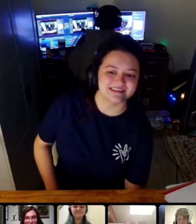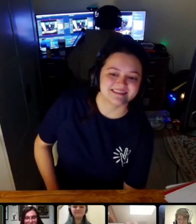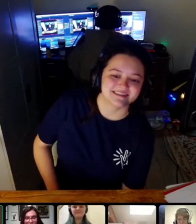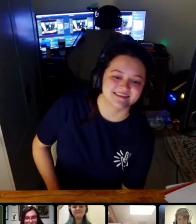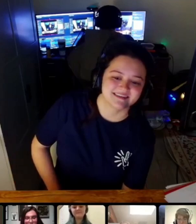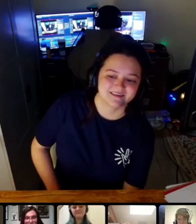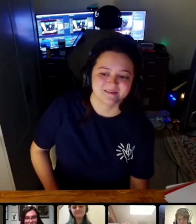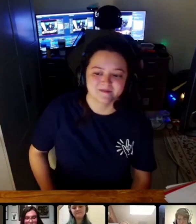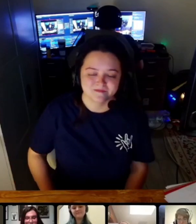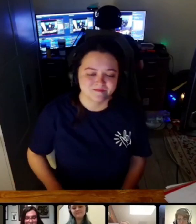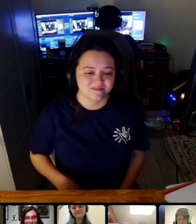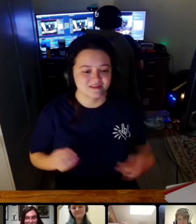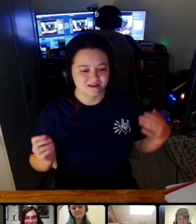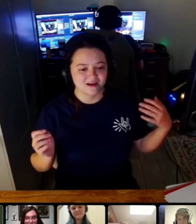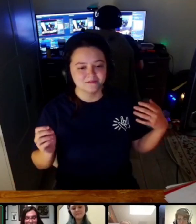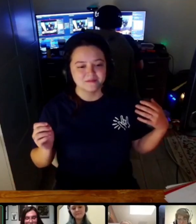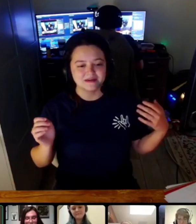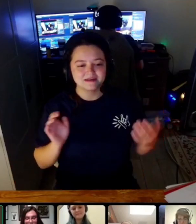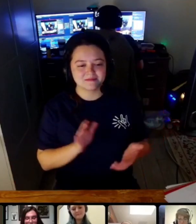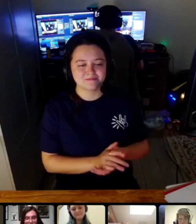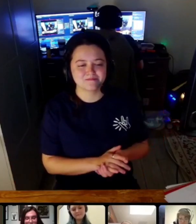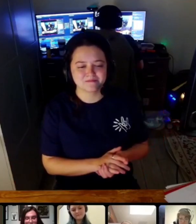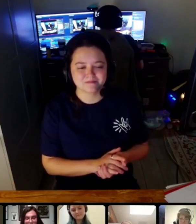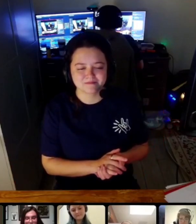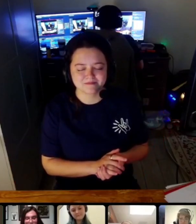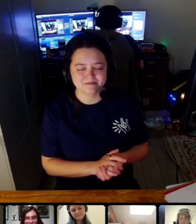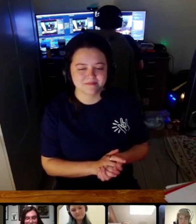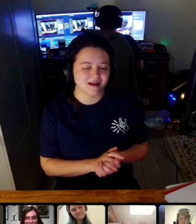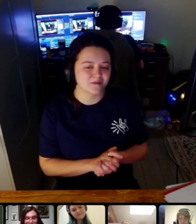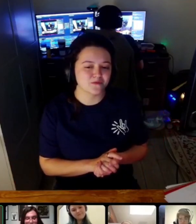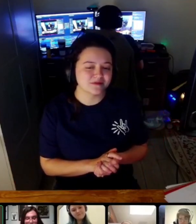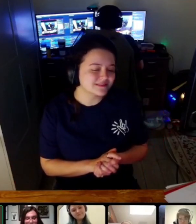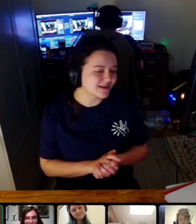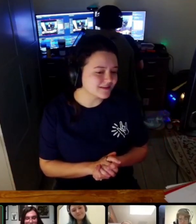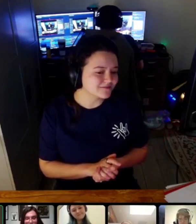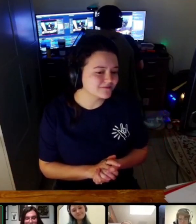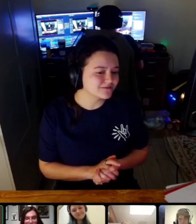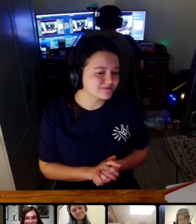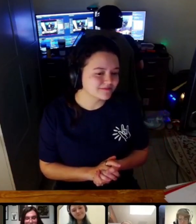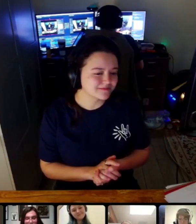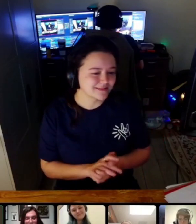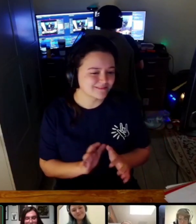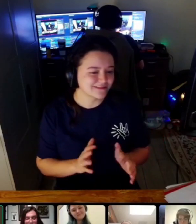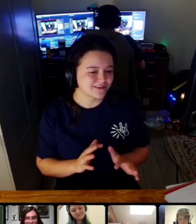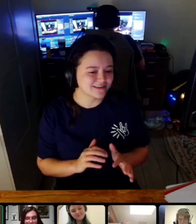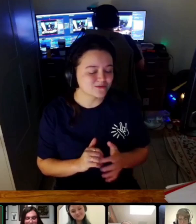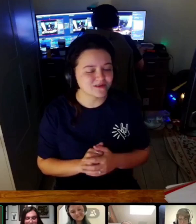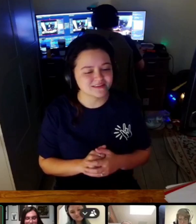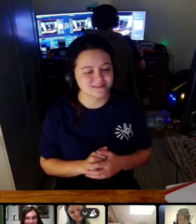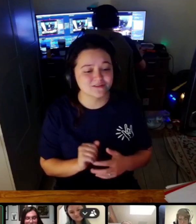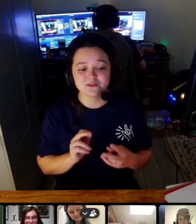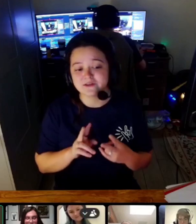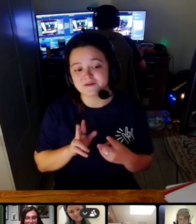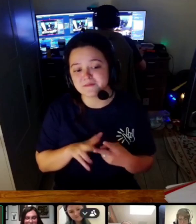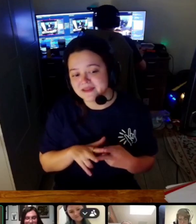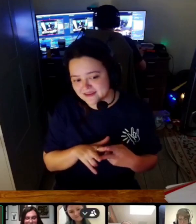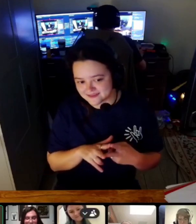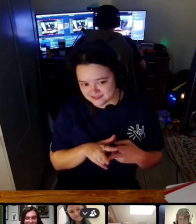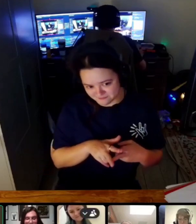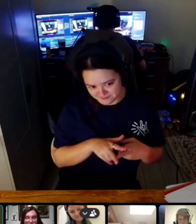Missed. I'm always kind of iffy on this one because there's two different meanings of